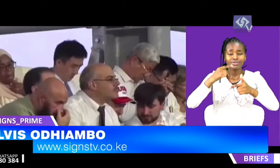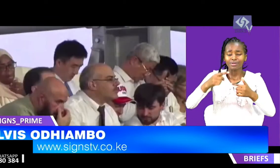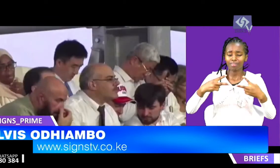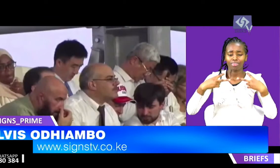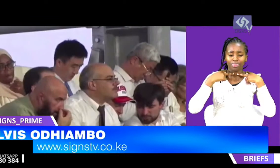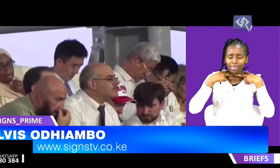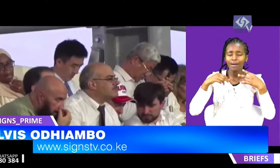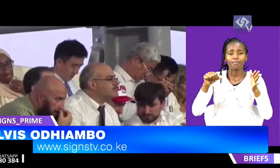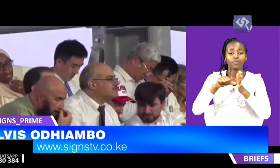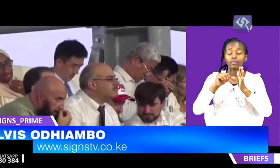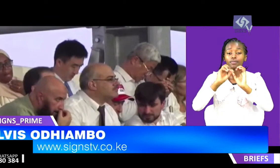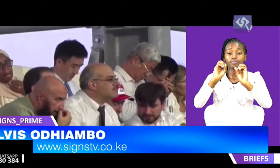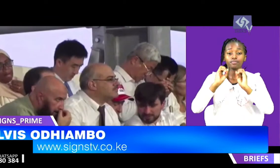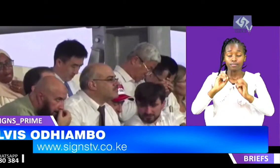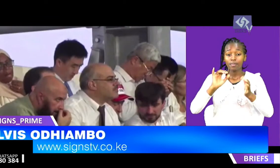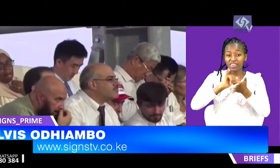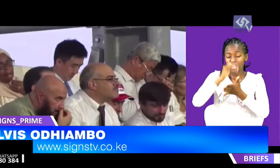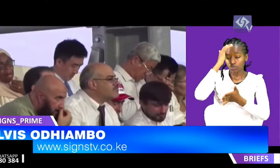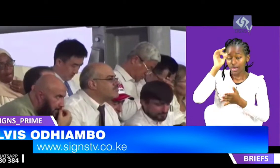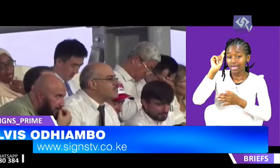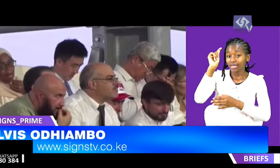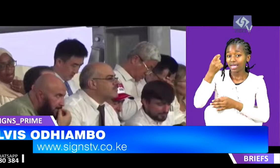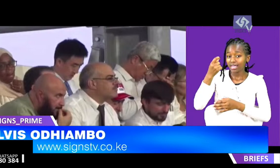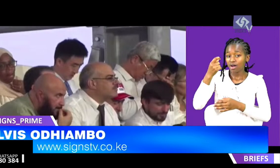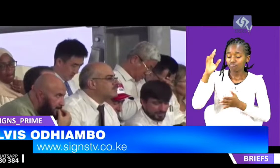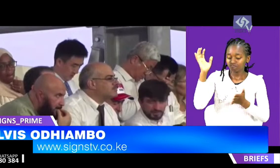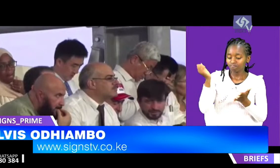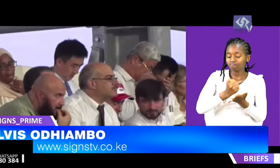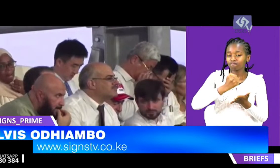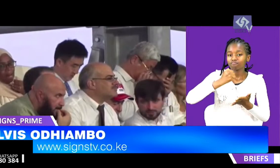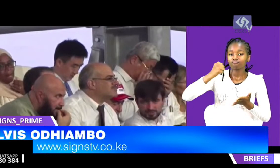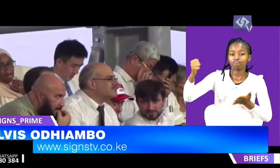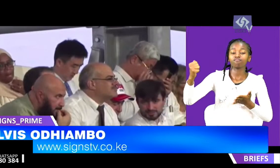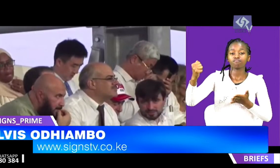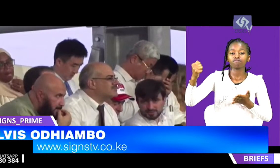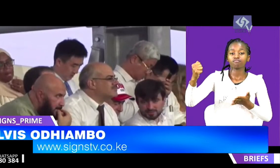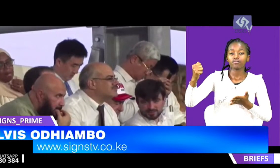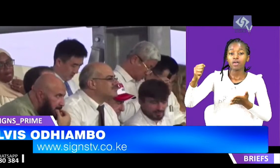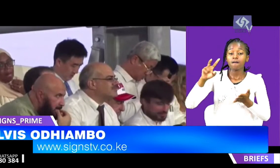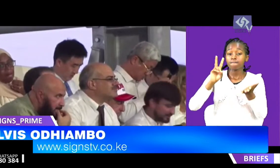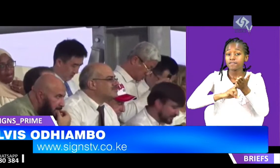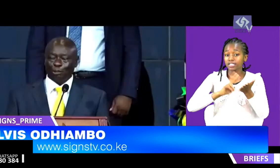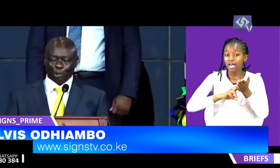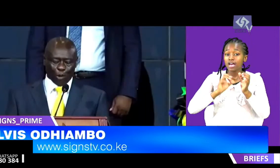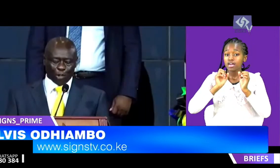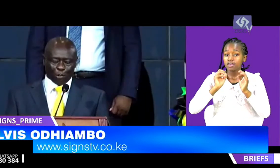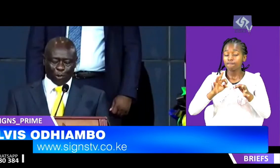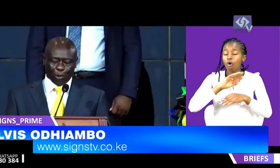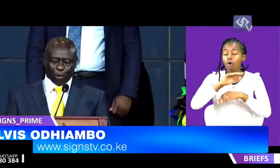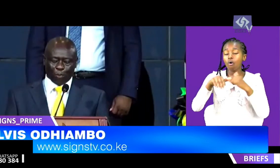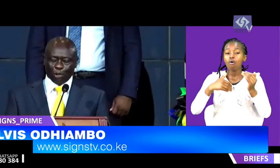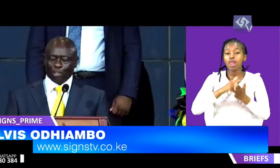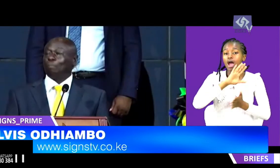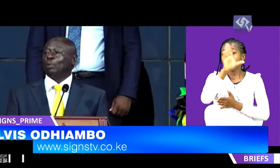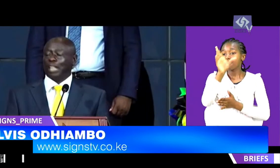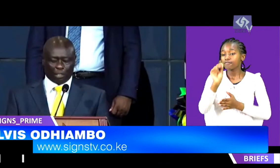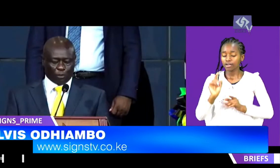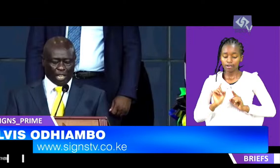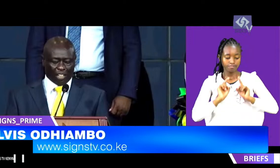has removed visa requirement for Africans visiting our nation. We want to grow beyond the borders of our